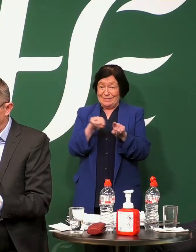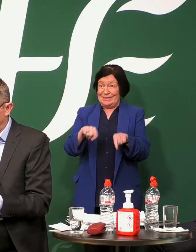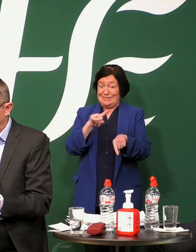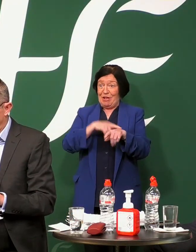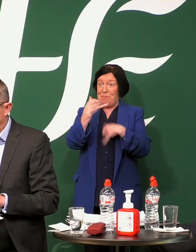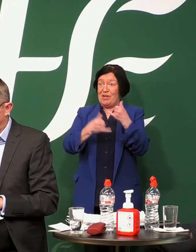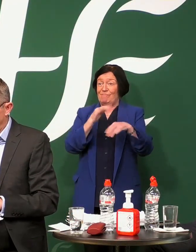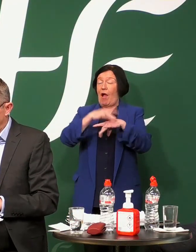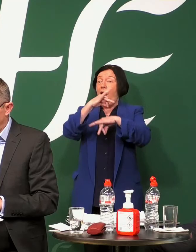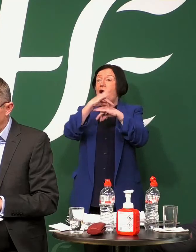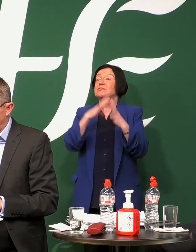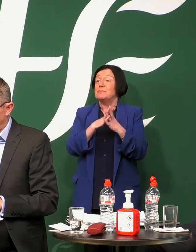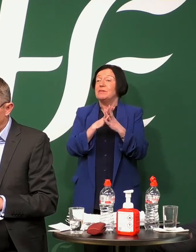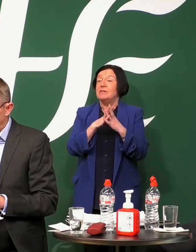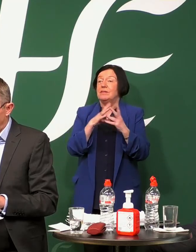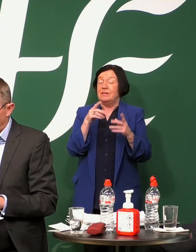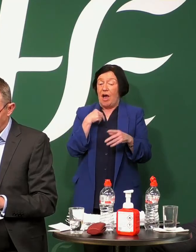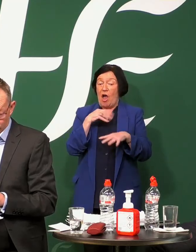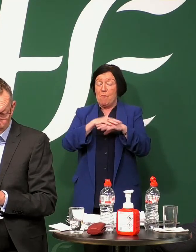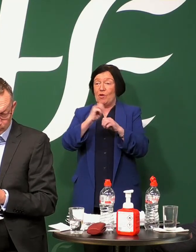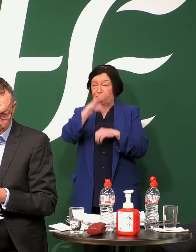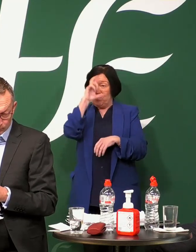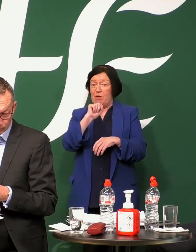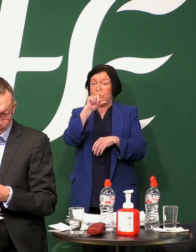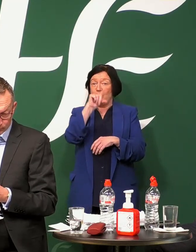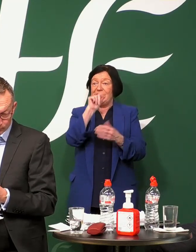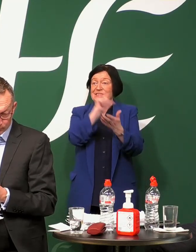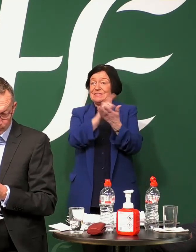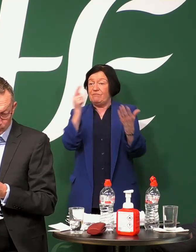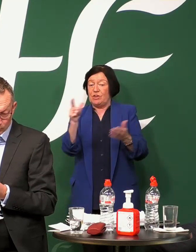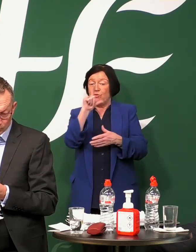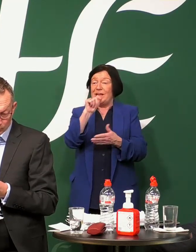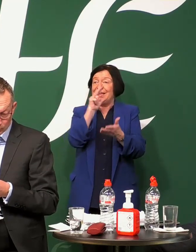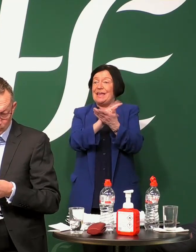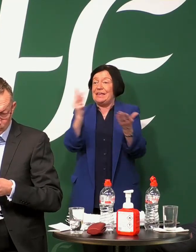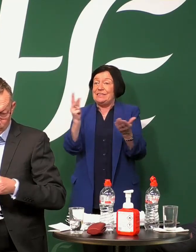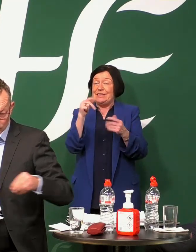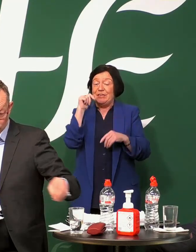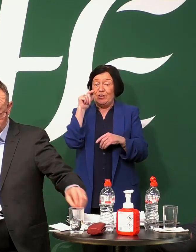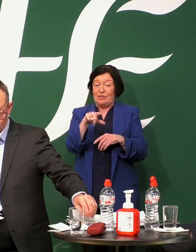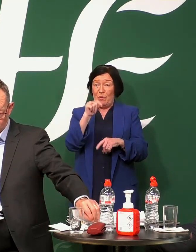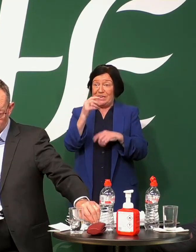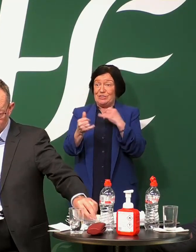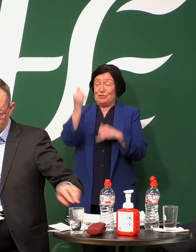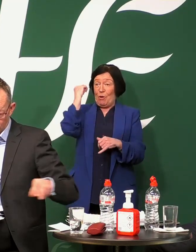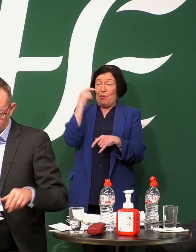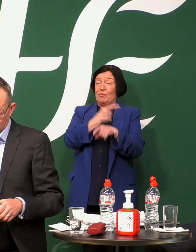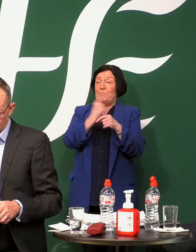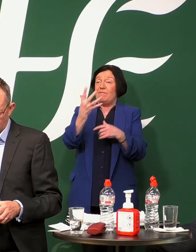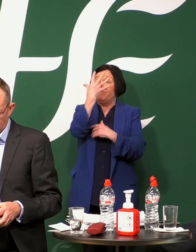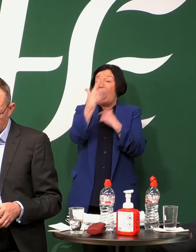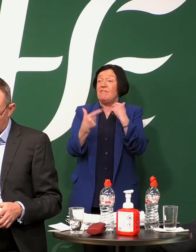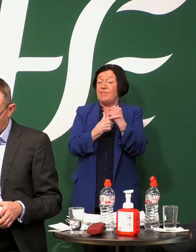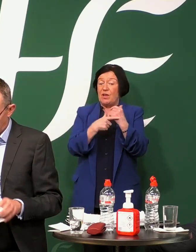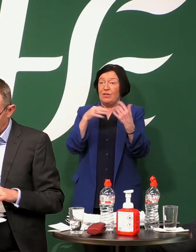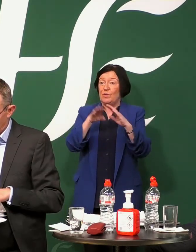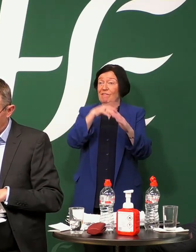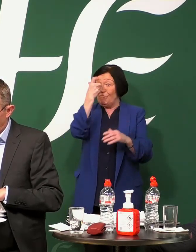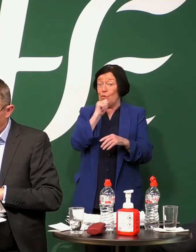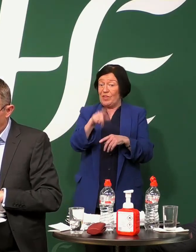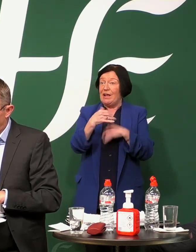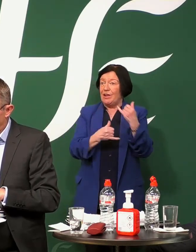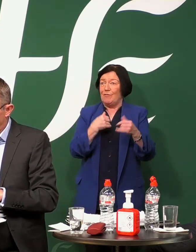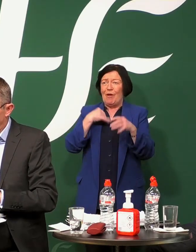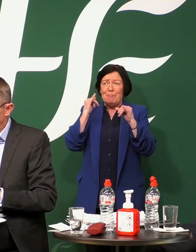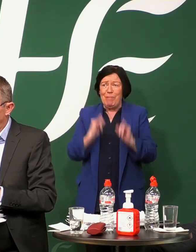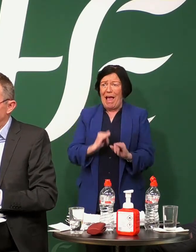for hospitals. I'm old enough to remember 2017, 2018, 20 years ago, whenever that was. There was about 5,000 admissions with flu that year. We had a